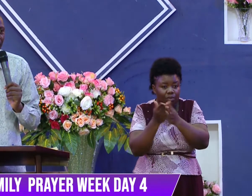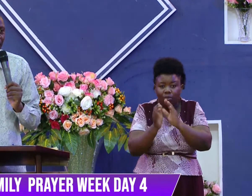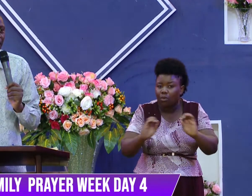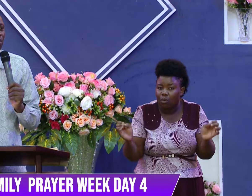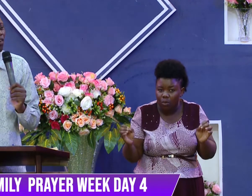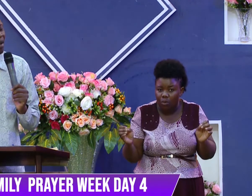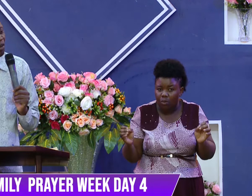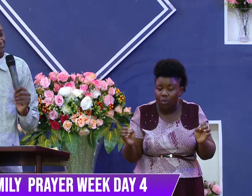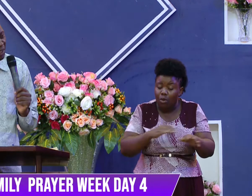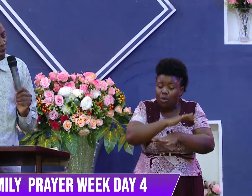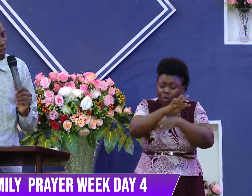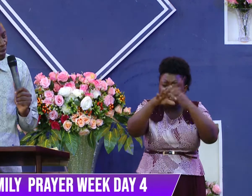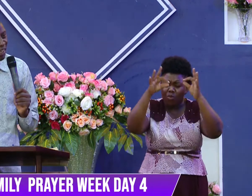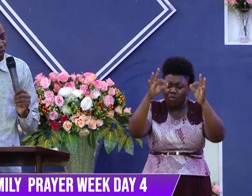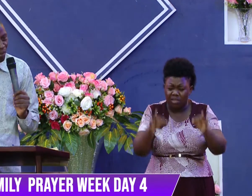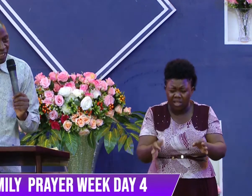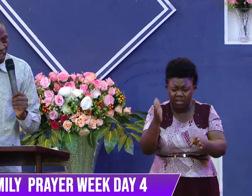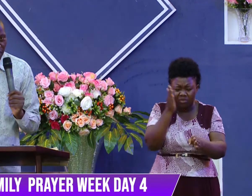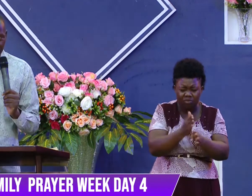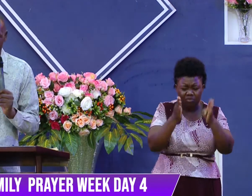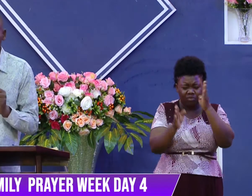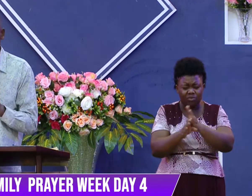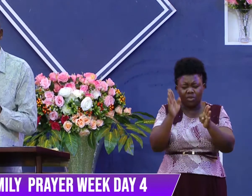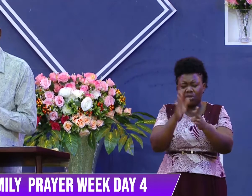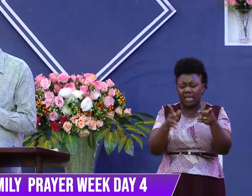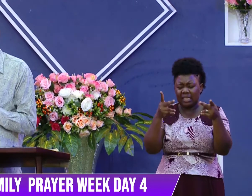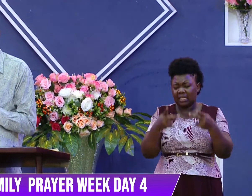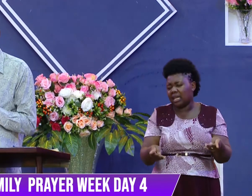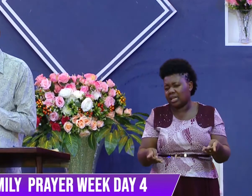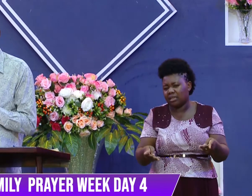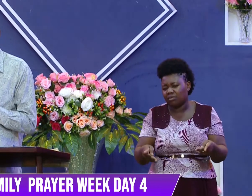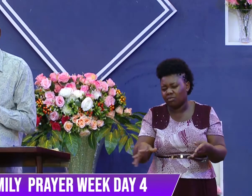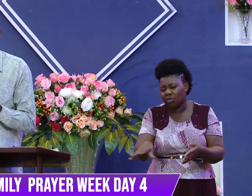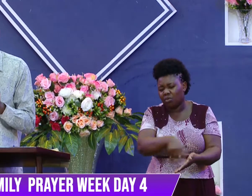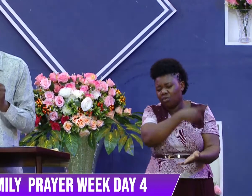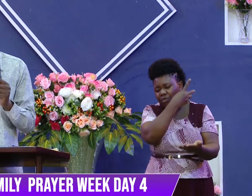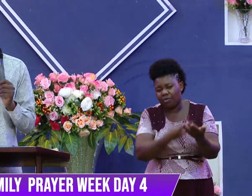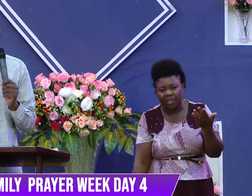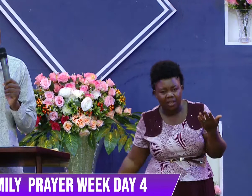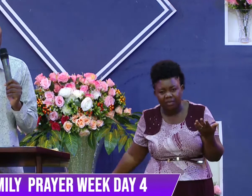not built, all that you've built will be broken